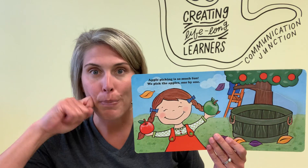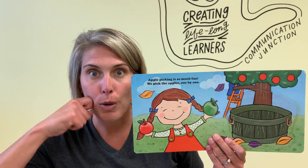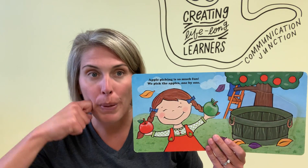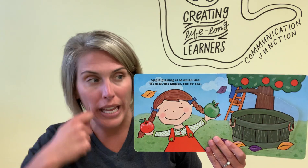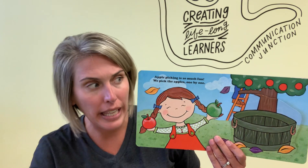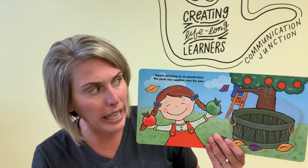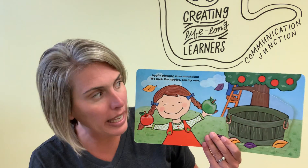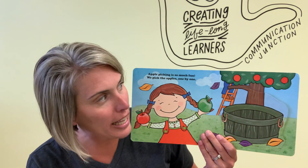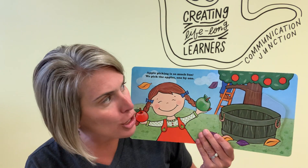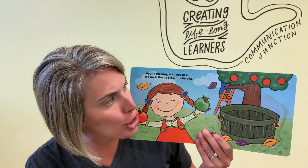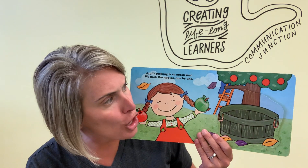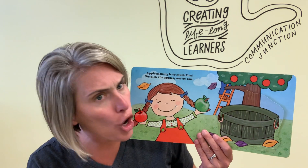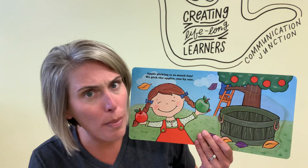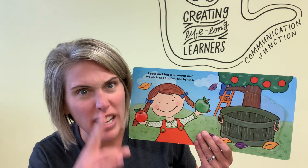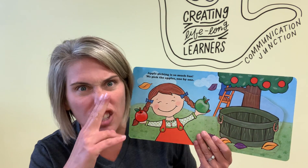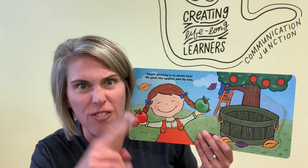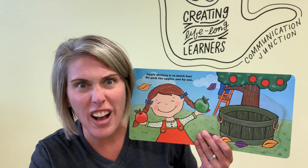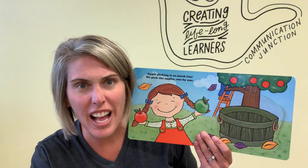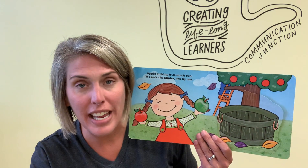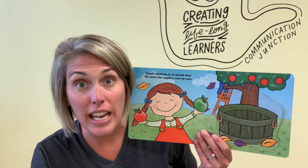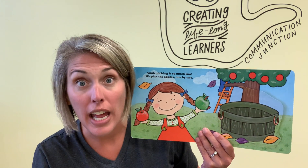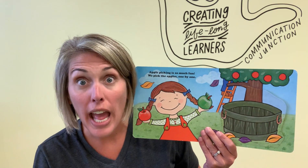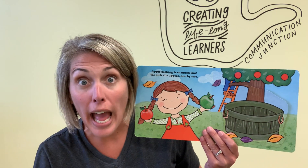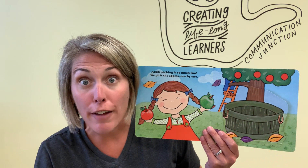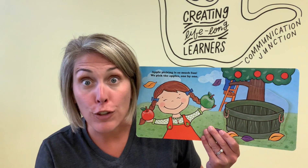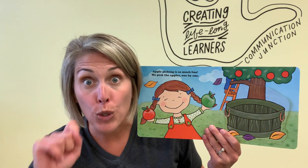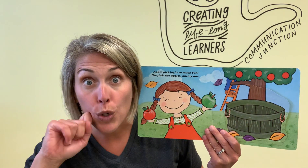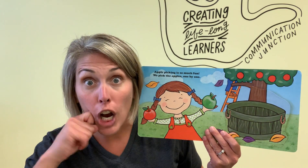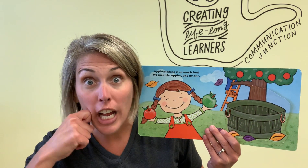Apple picking is so much fun. Have you gone